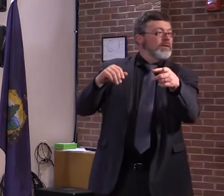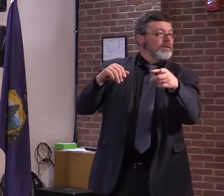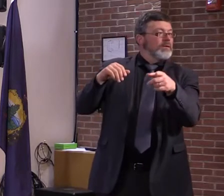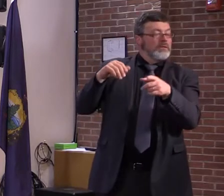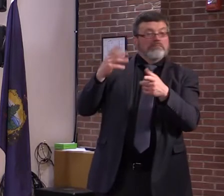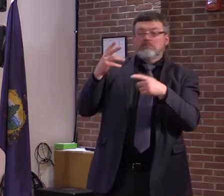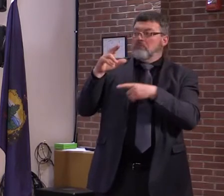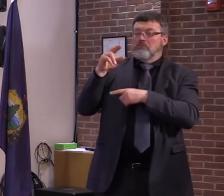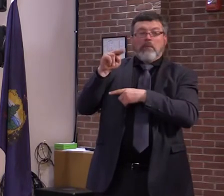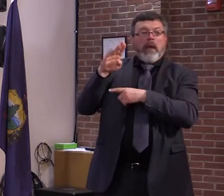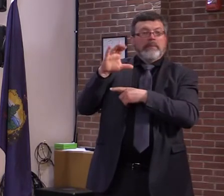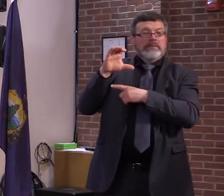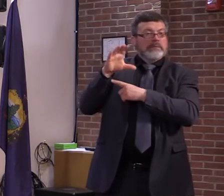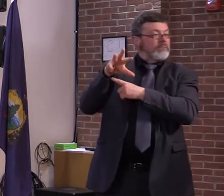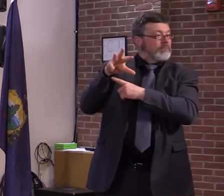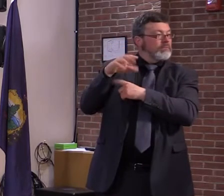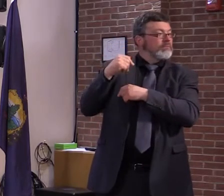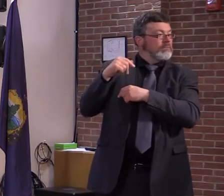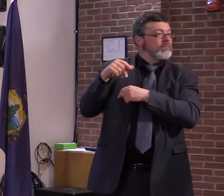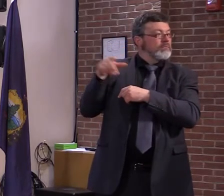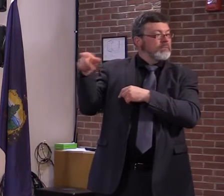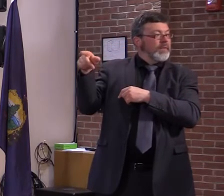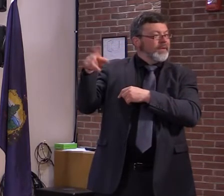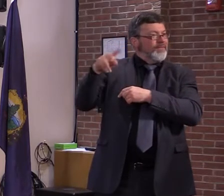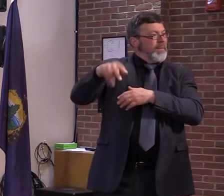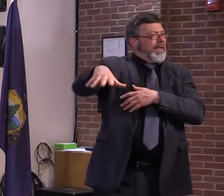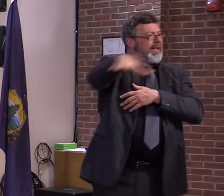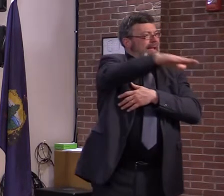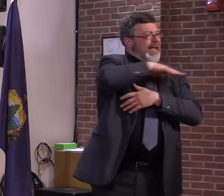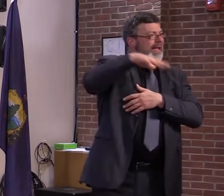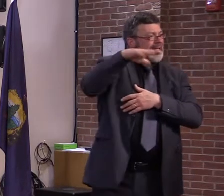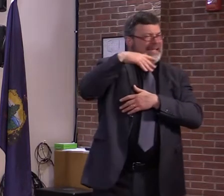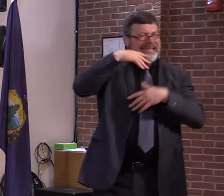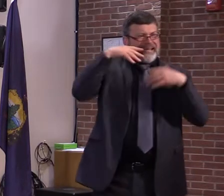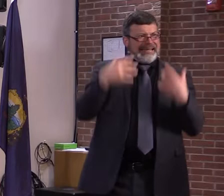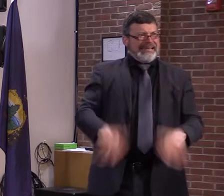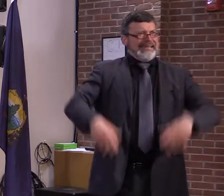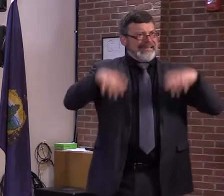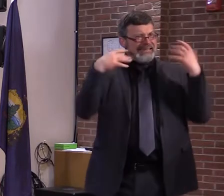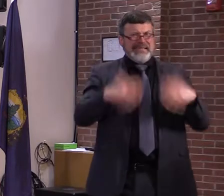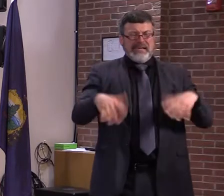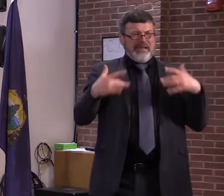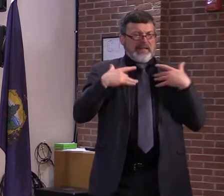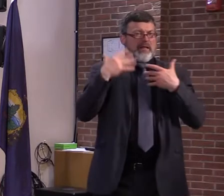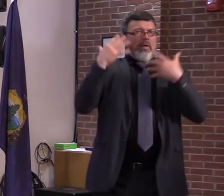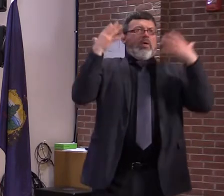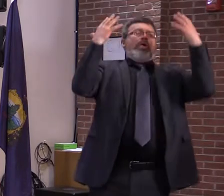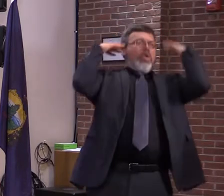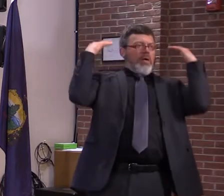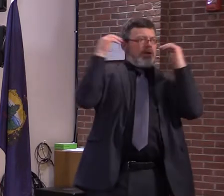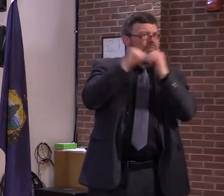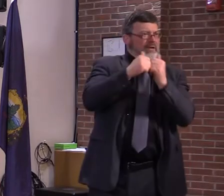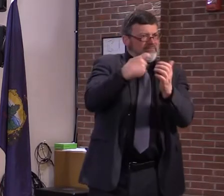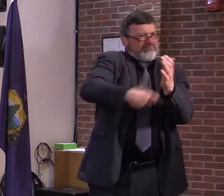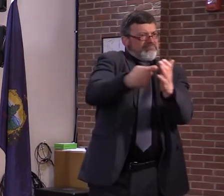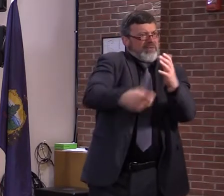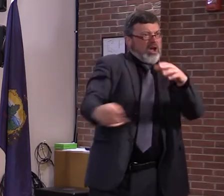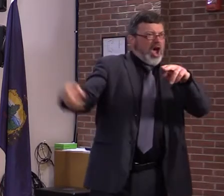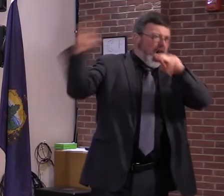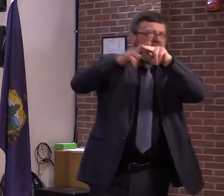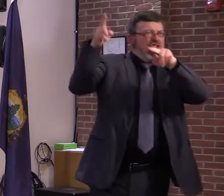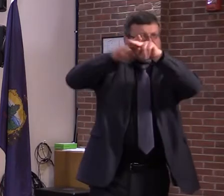do you have to everyday Vermonters that are dealing with these higher prices? Yeah, I mean, we're not the only ones, obviously,